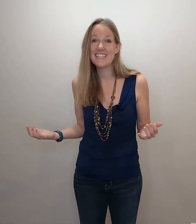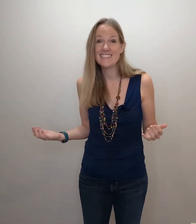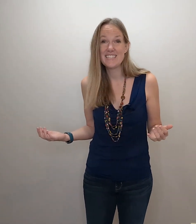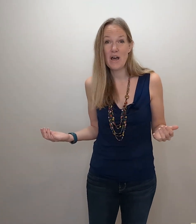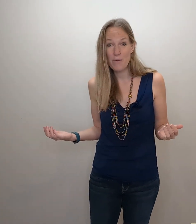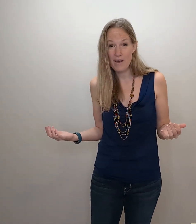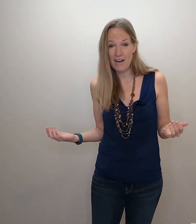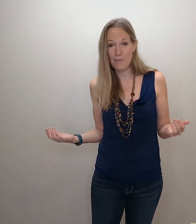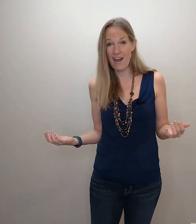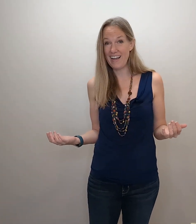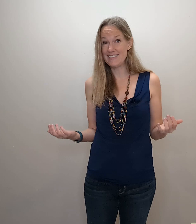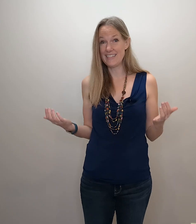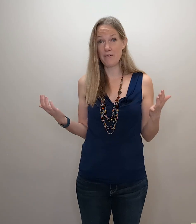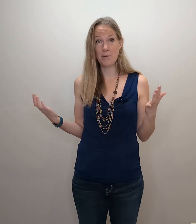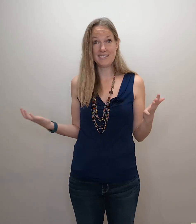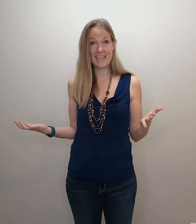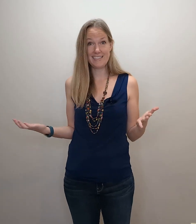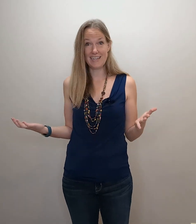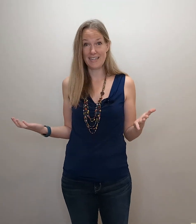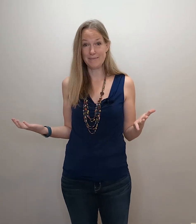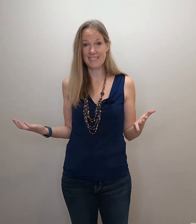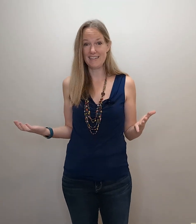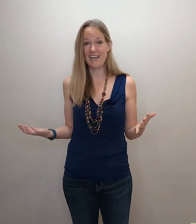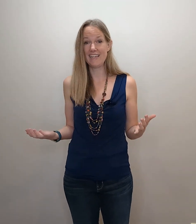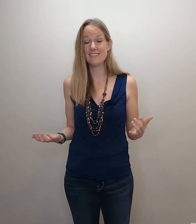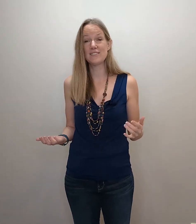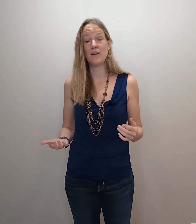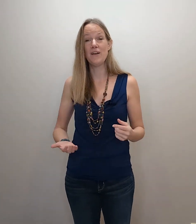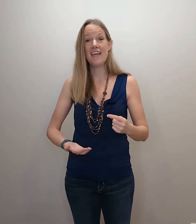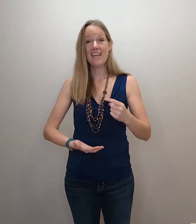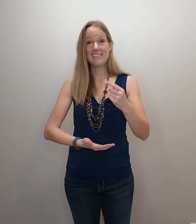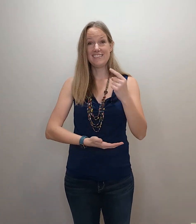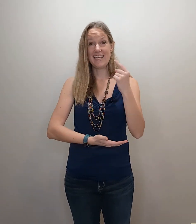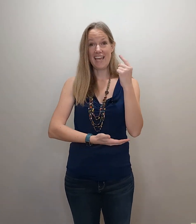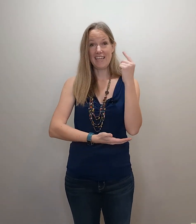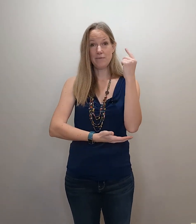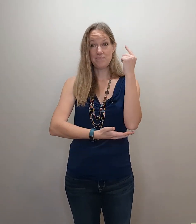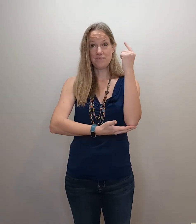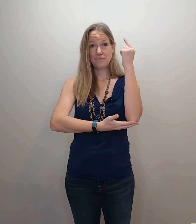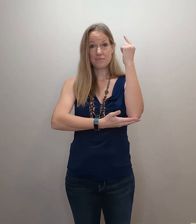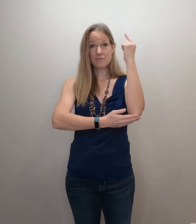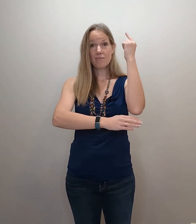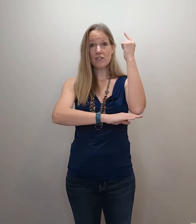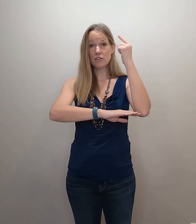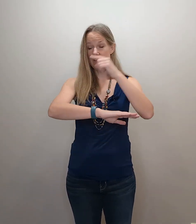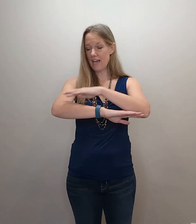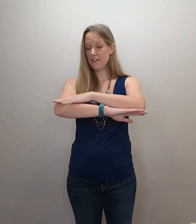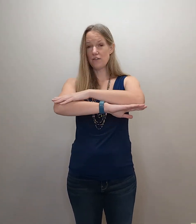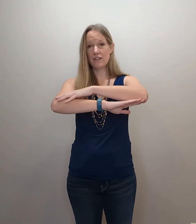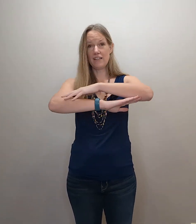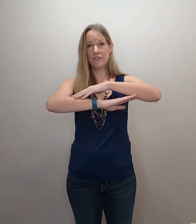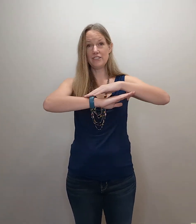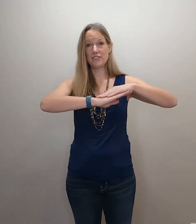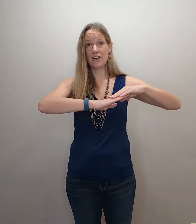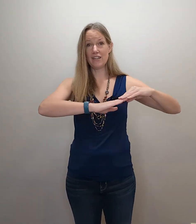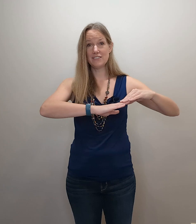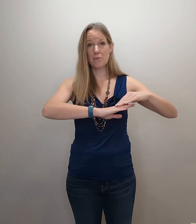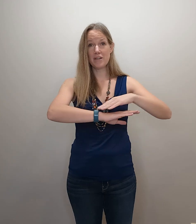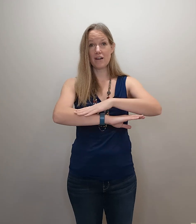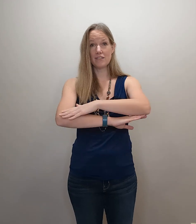incense arise, and that repeats 8 times, that line. So day, so for that, you're gonna use your non-dominant arm